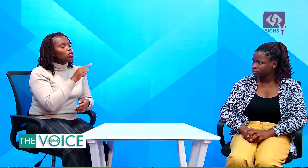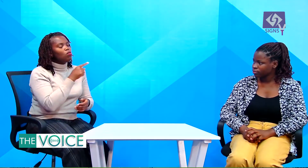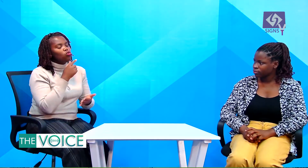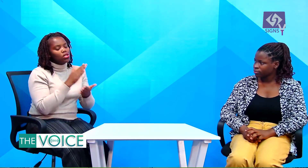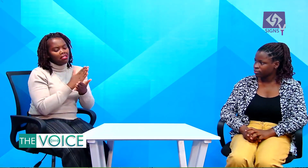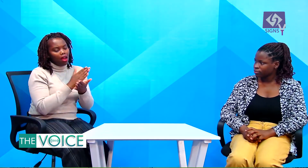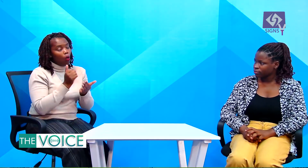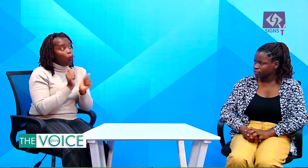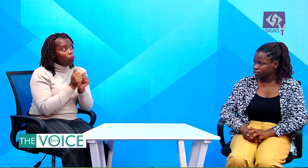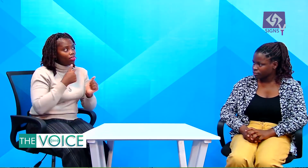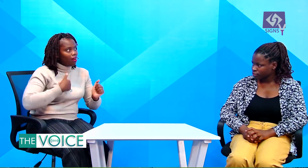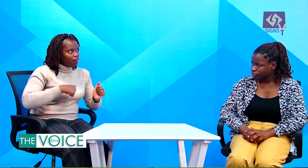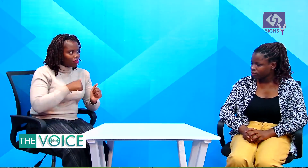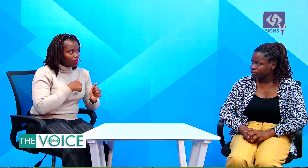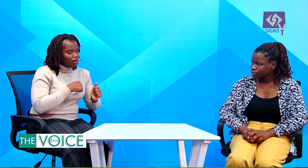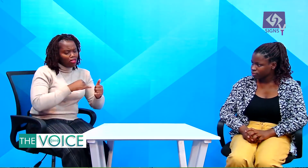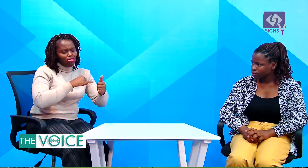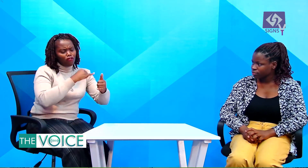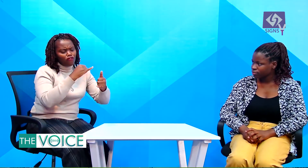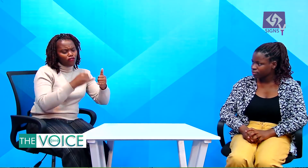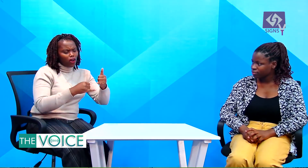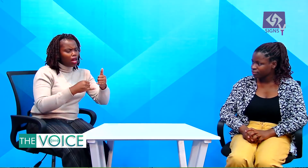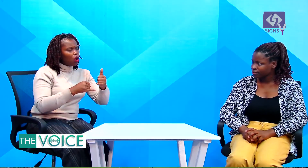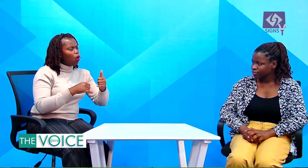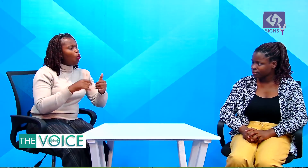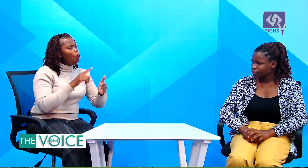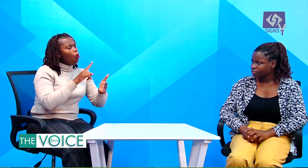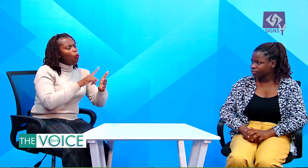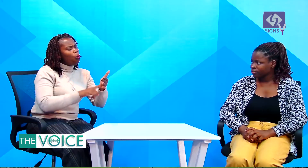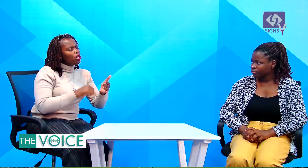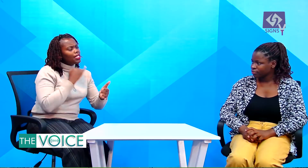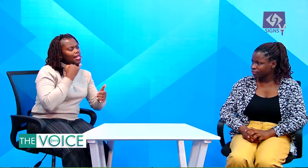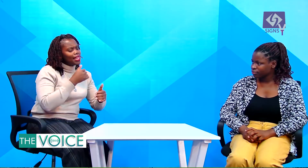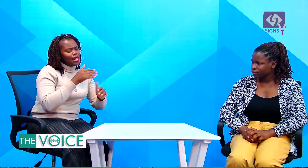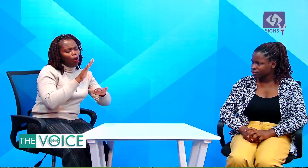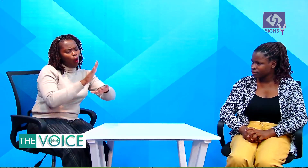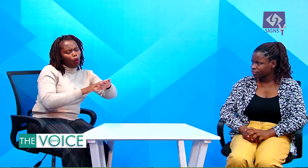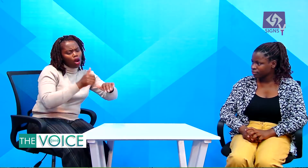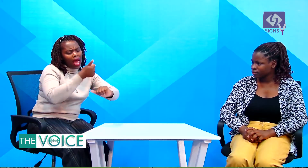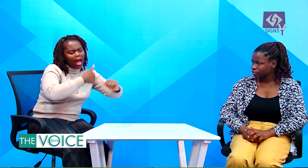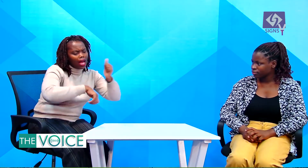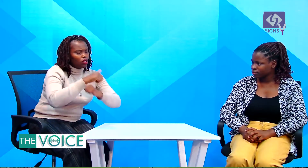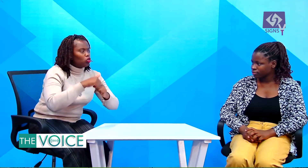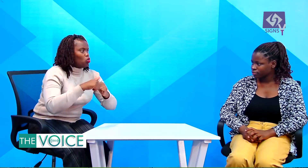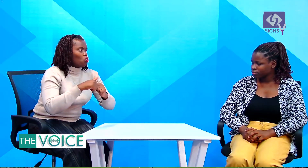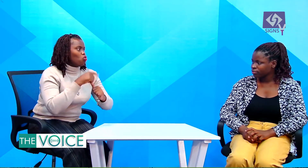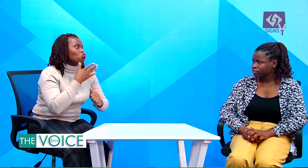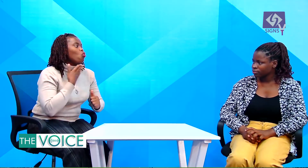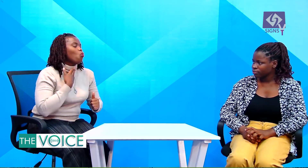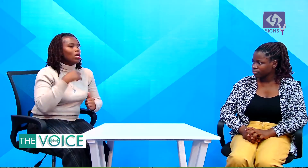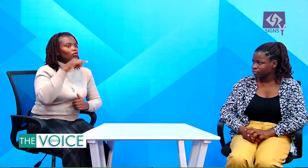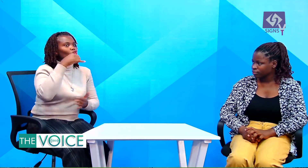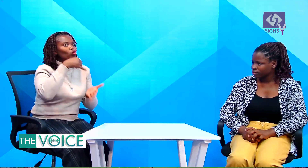the visions that you have. Please, can you give us the final, or what is the call to action